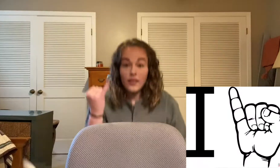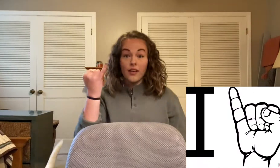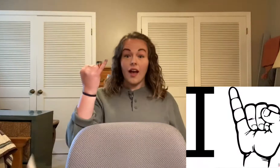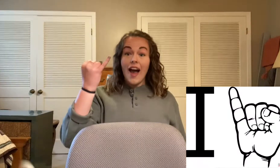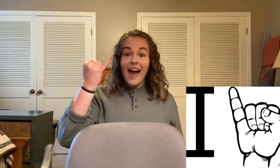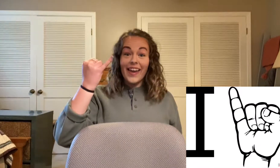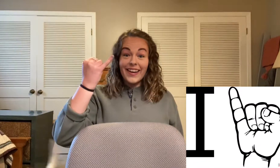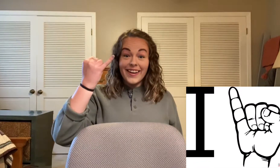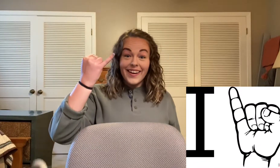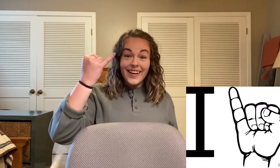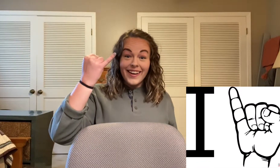I,